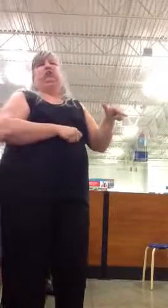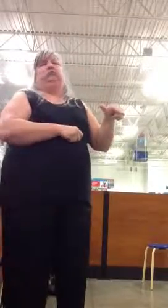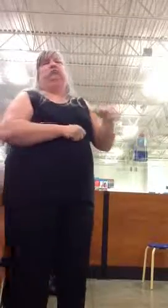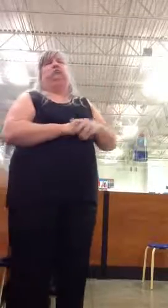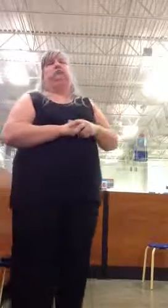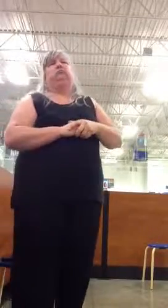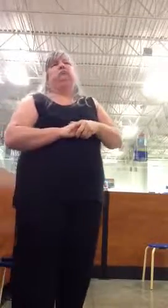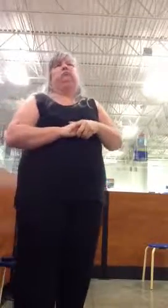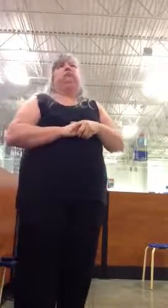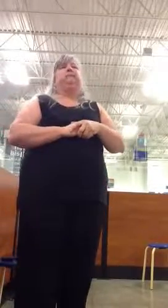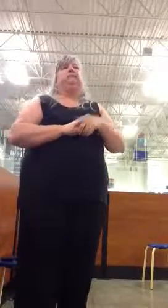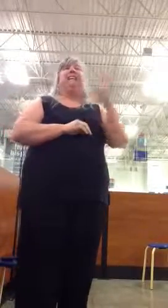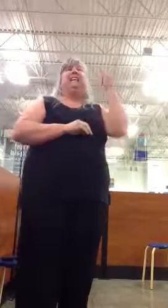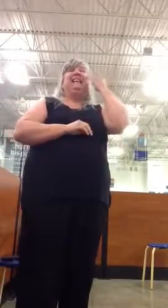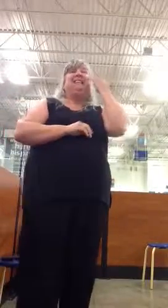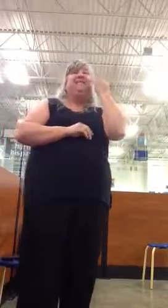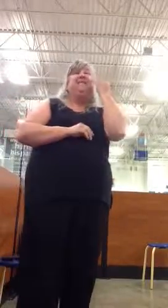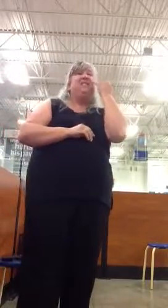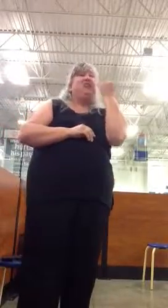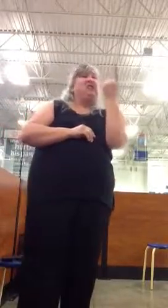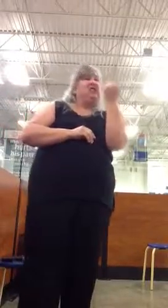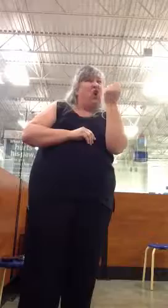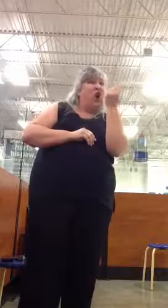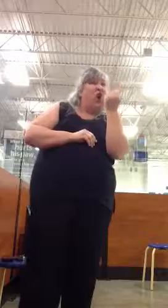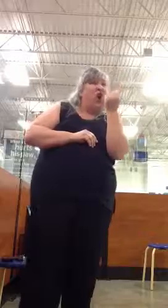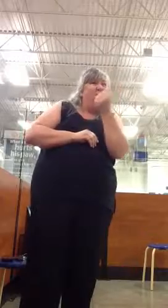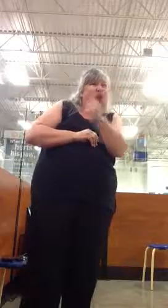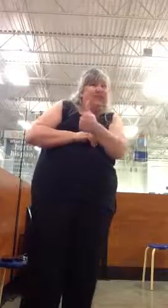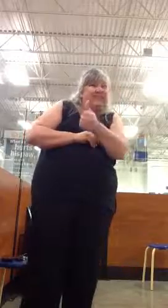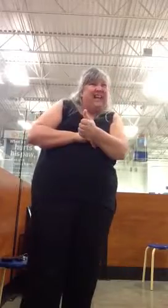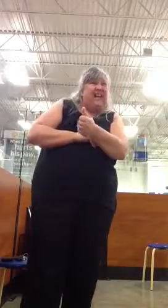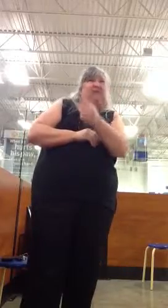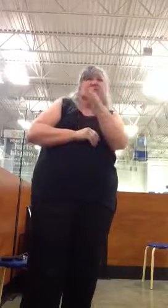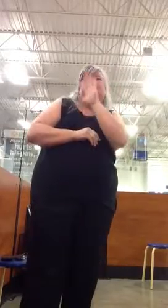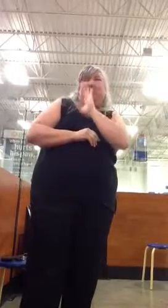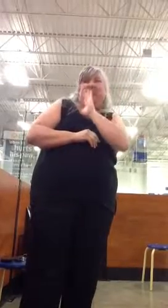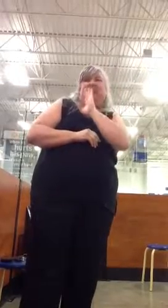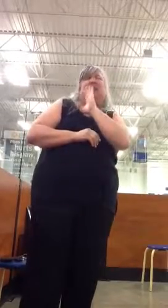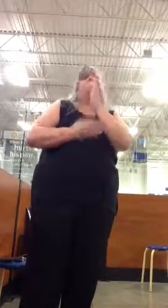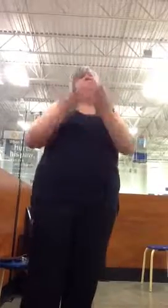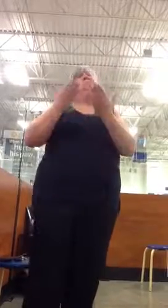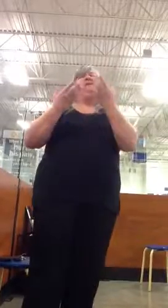Now, if your dog is frustrated, it's usually when they're trying to learn something new, right?